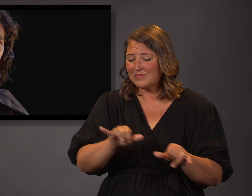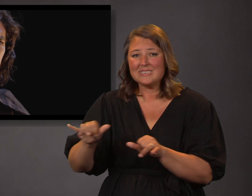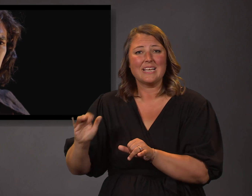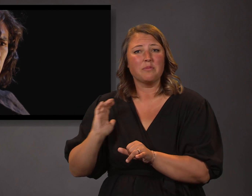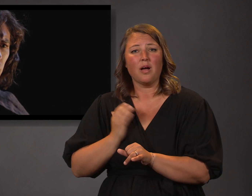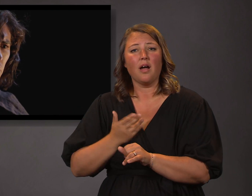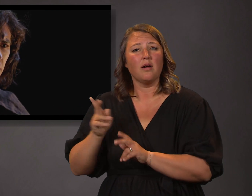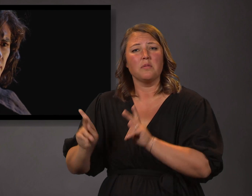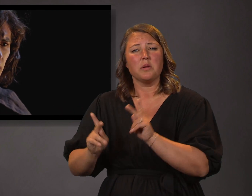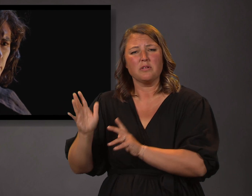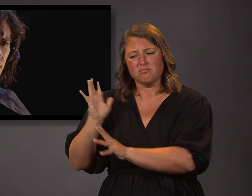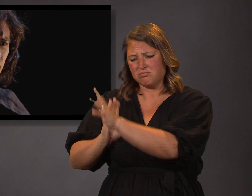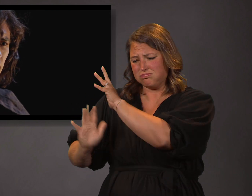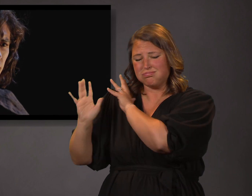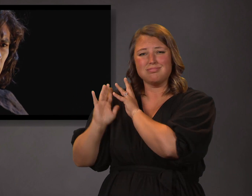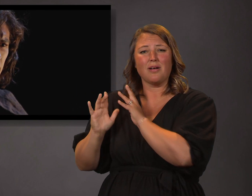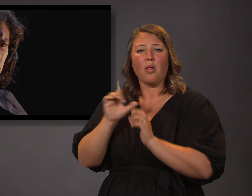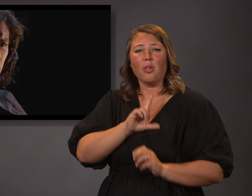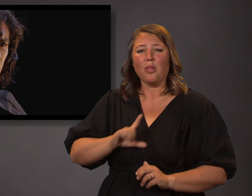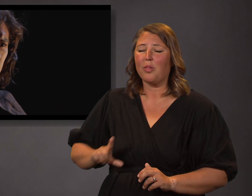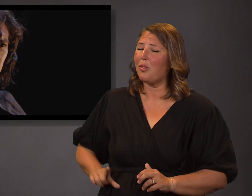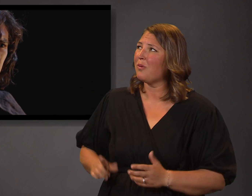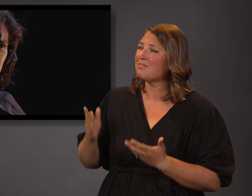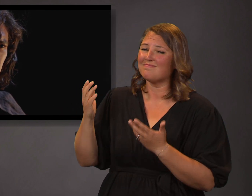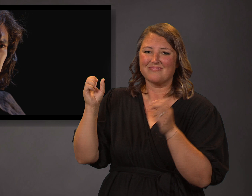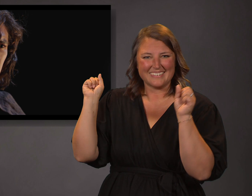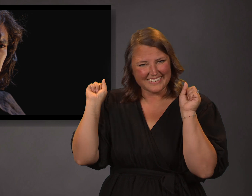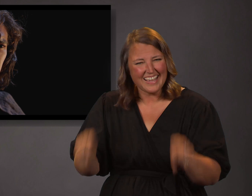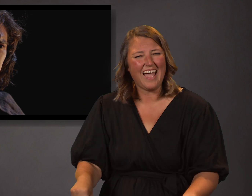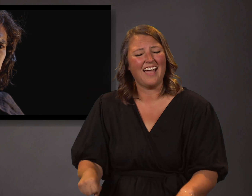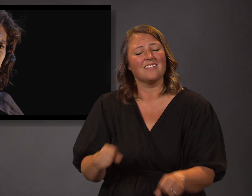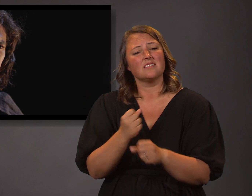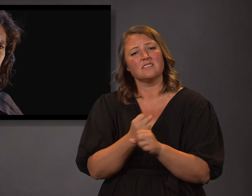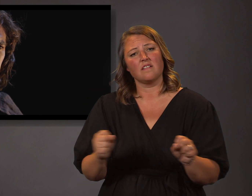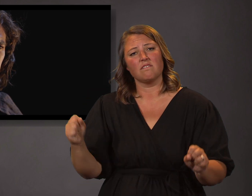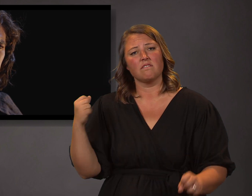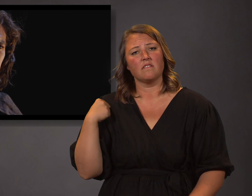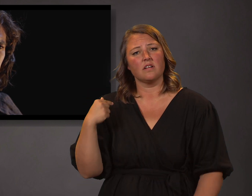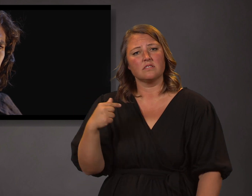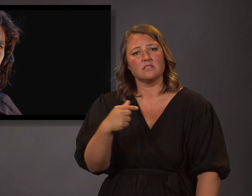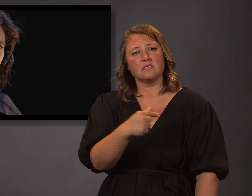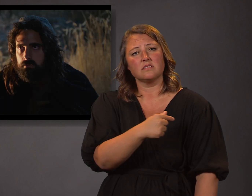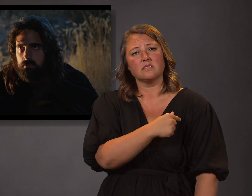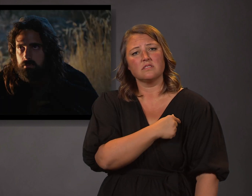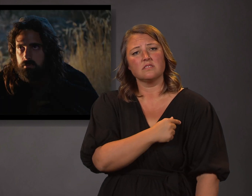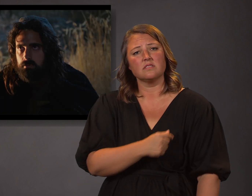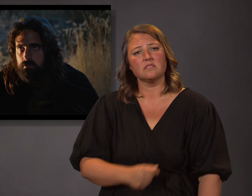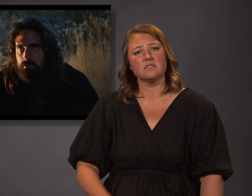The Lord is able to deliver us, even as our fathers.